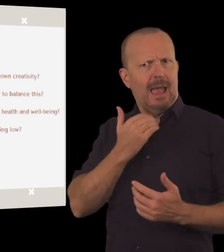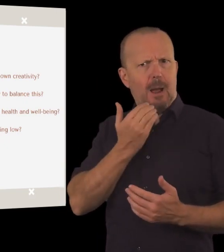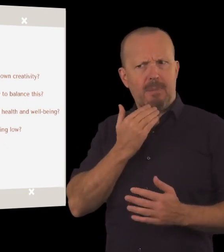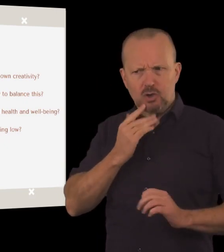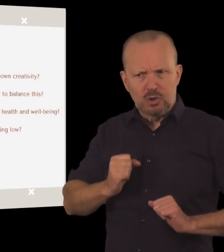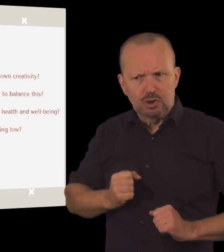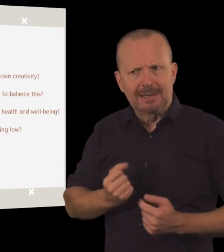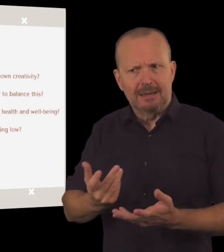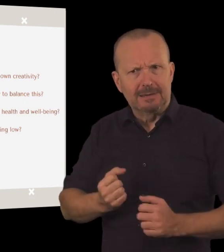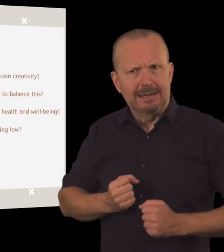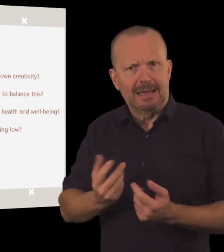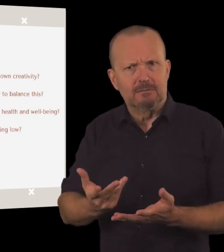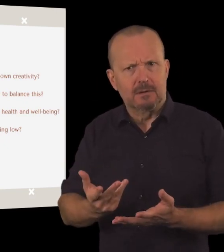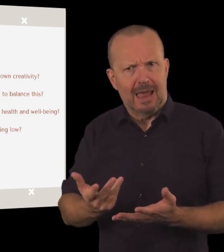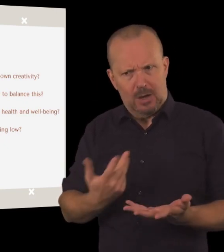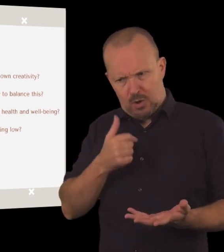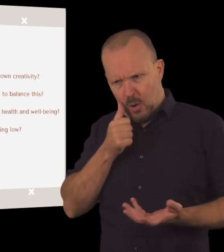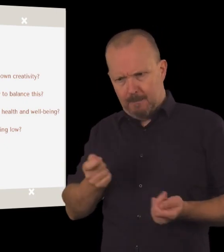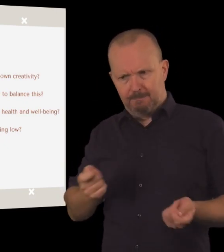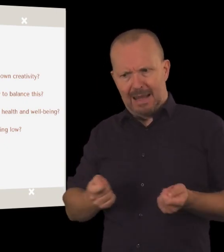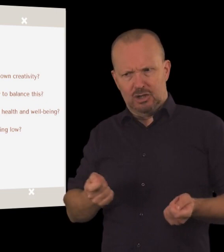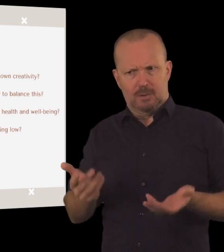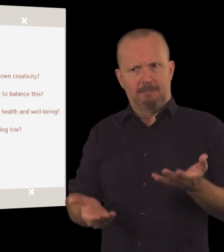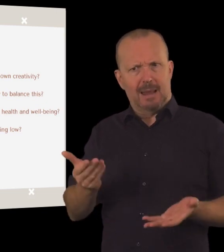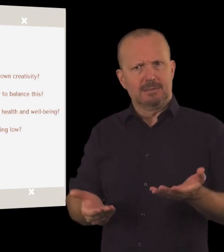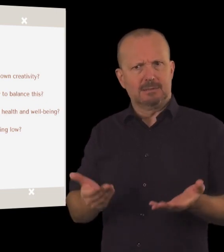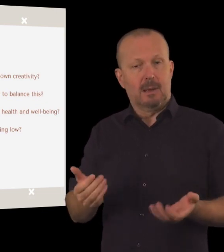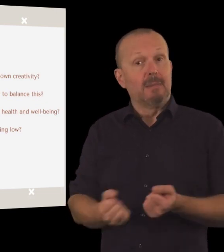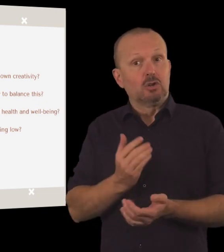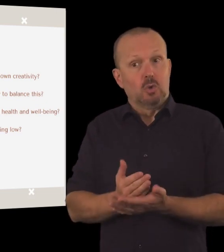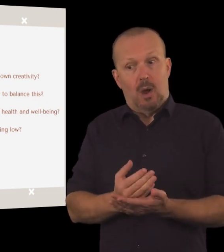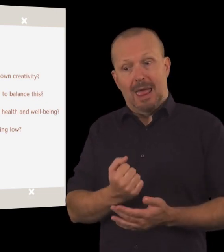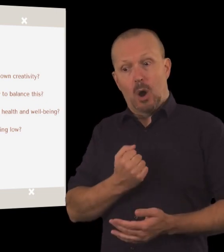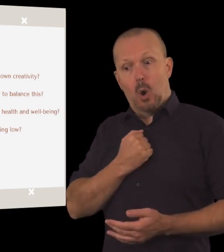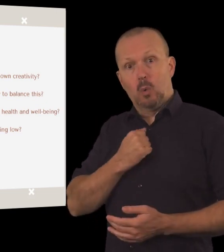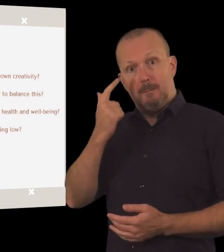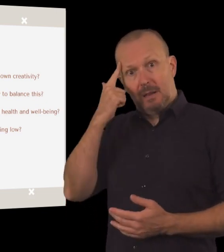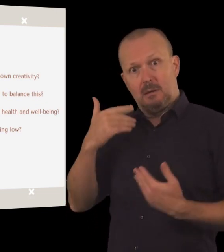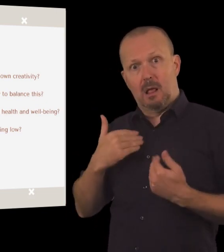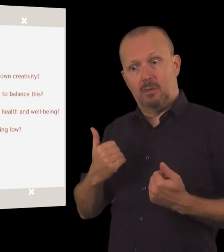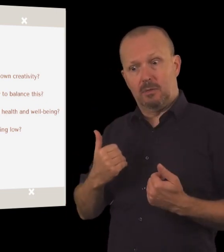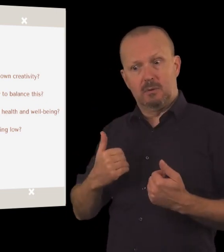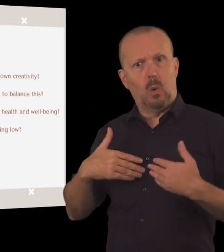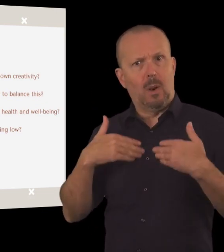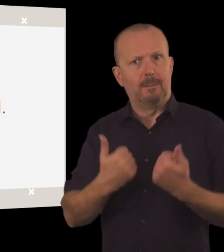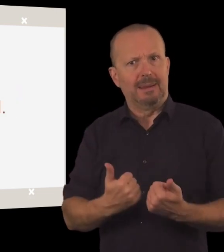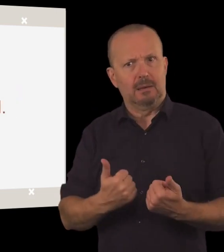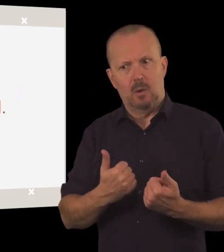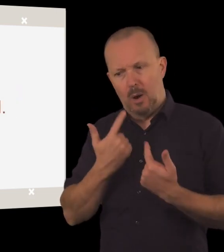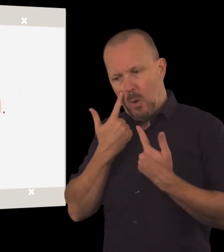low? These are some questions I'd really like to come back to at the end of this talk too. So this brings me to my next